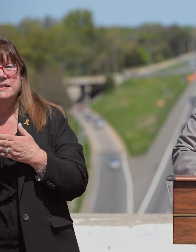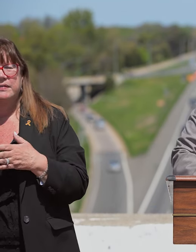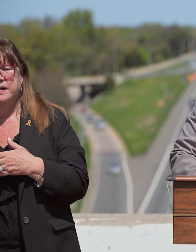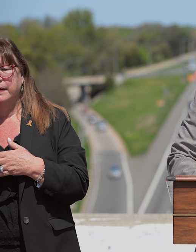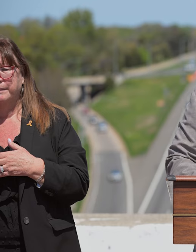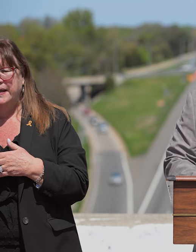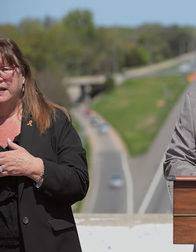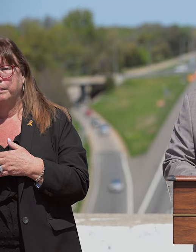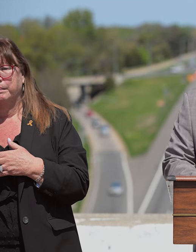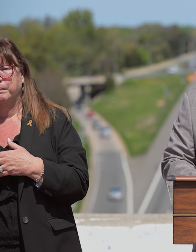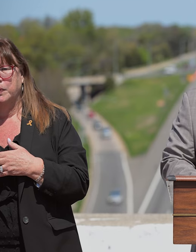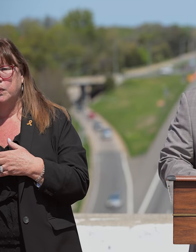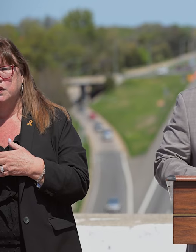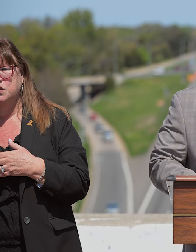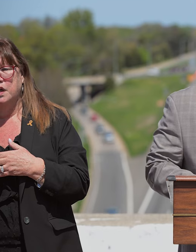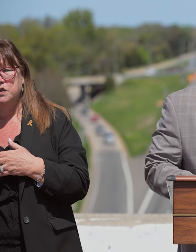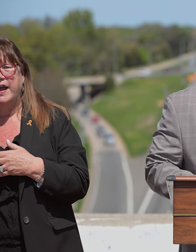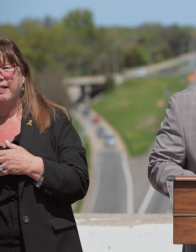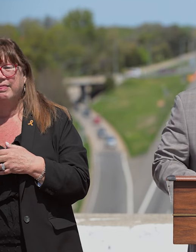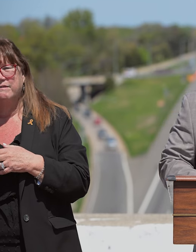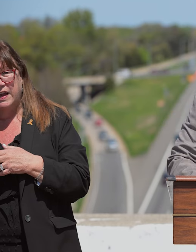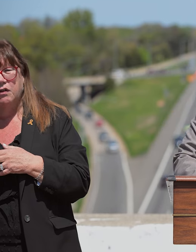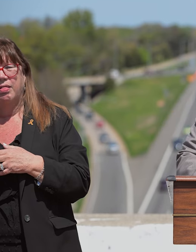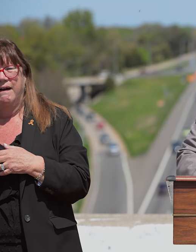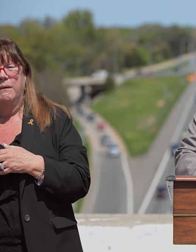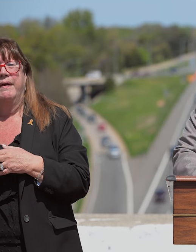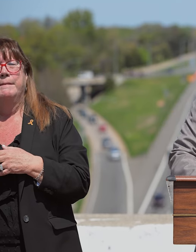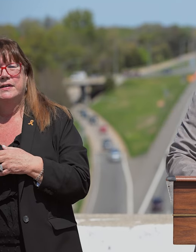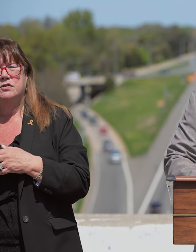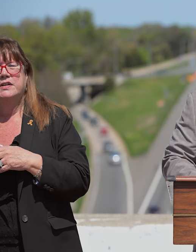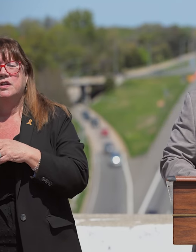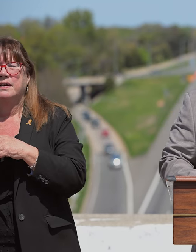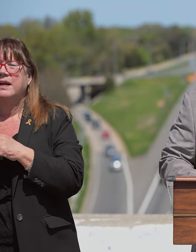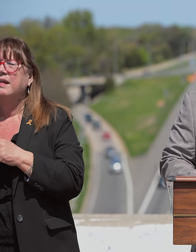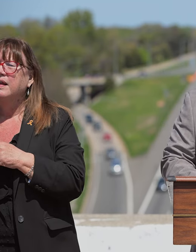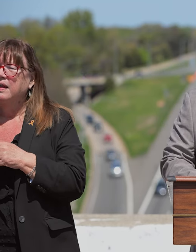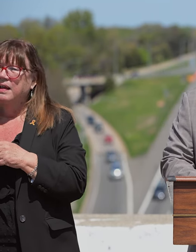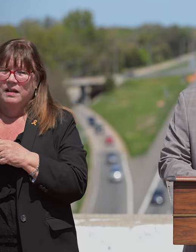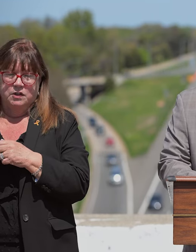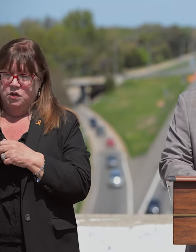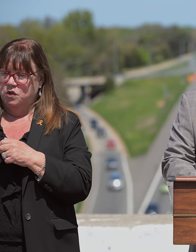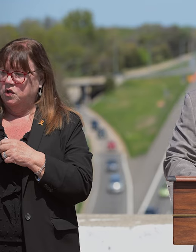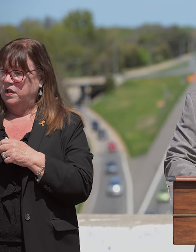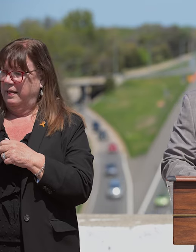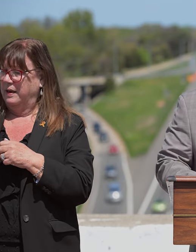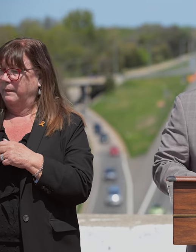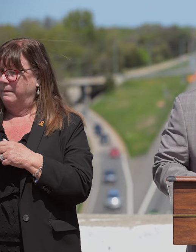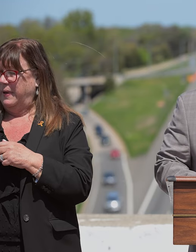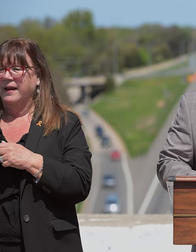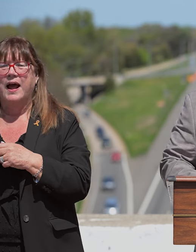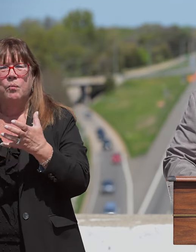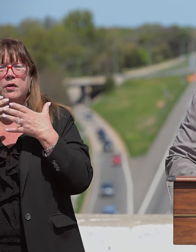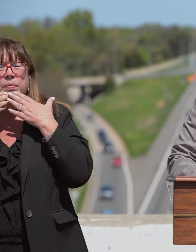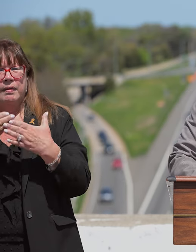Pete Buttigieg, and Federal Highway Administration Administrator Shailen Batt, I'd like to thank the